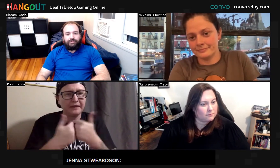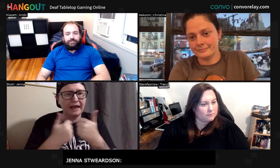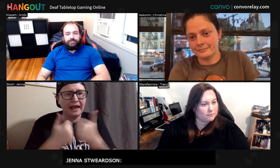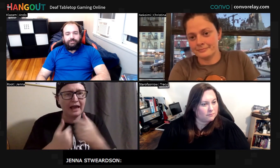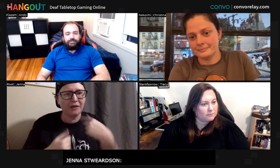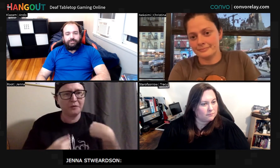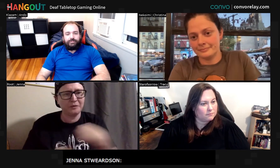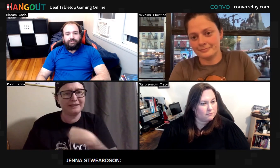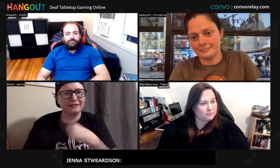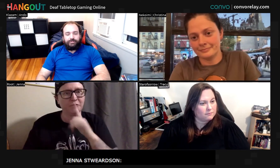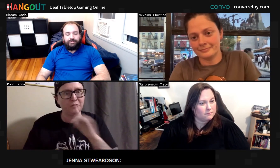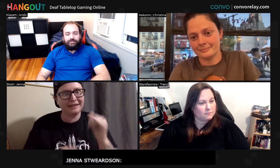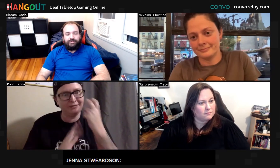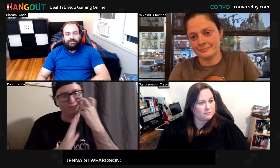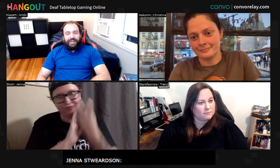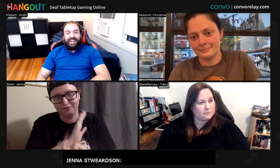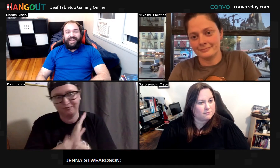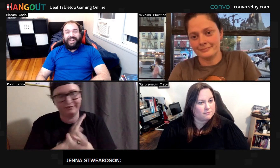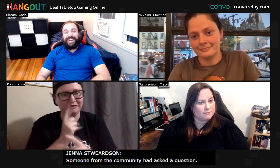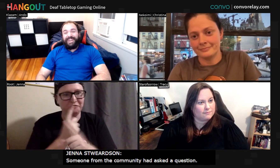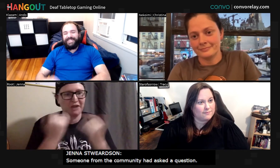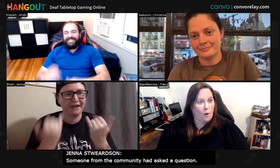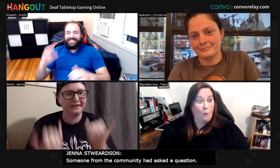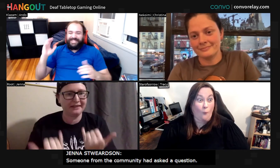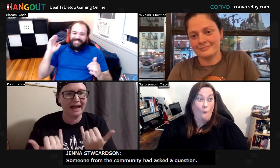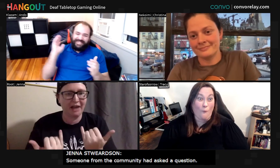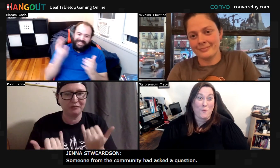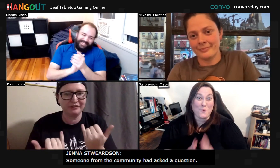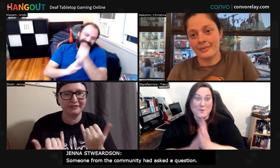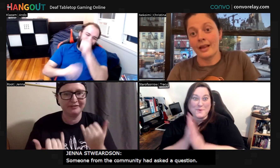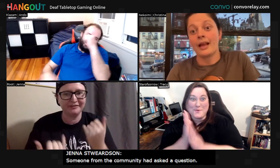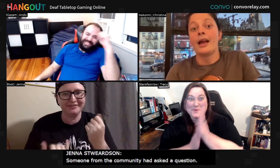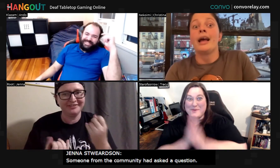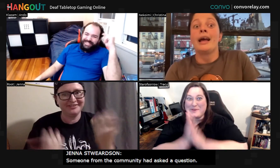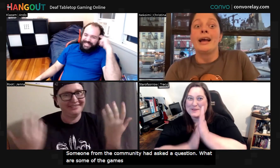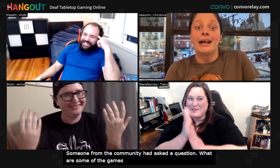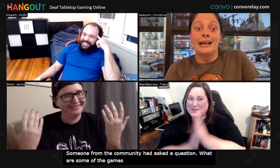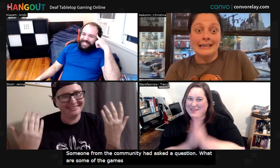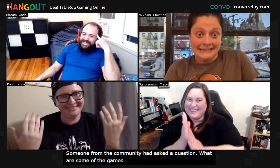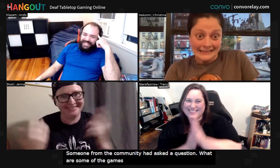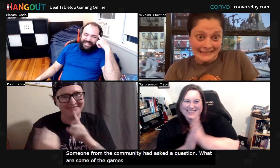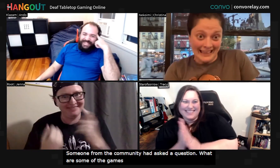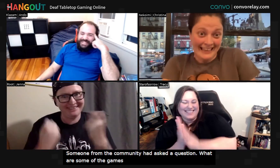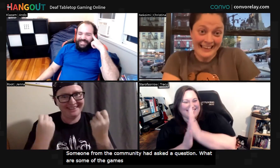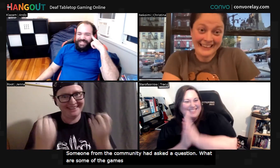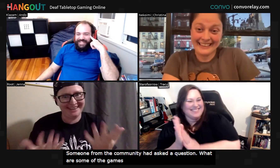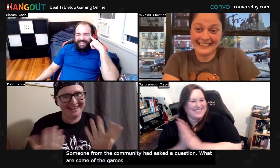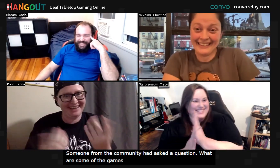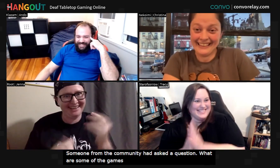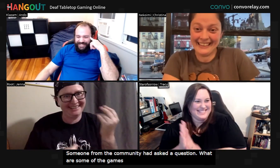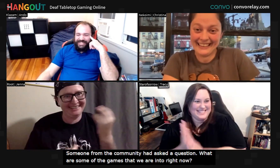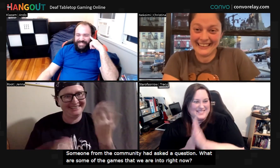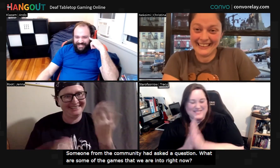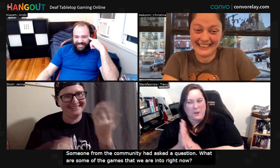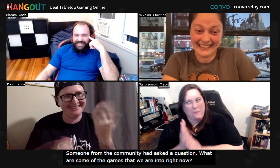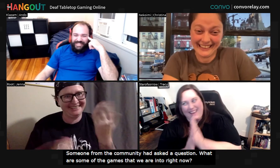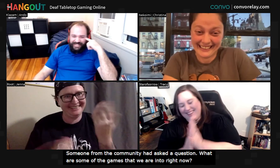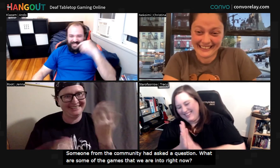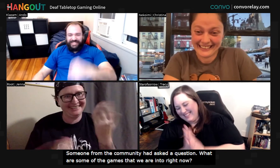what are some of the games that we are really into right now? I mean, Ooh, there's so many of them, I guess,